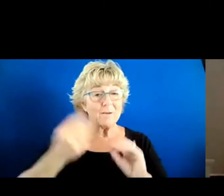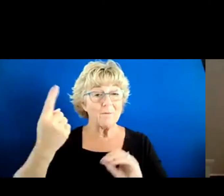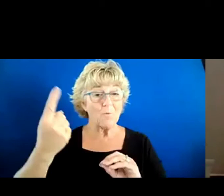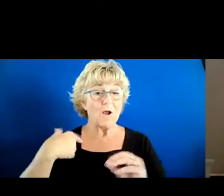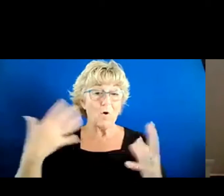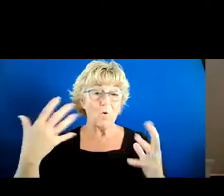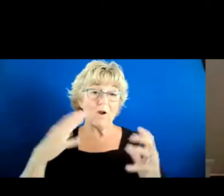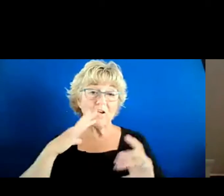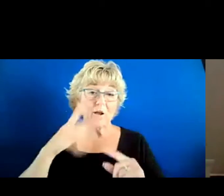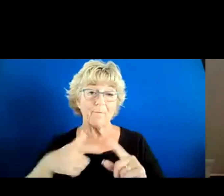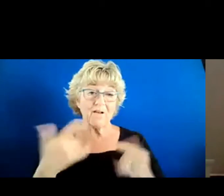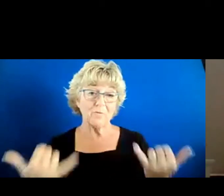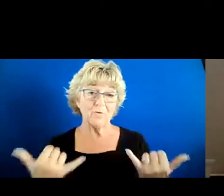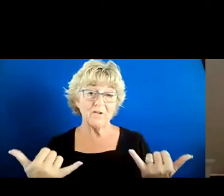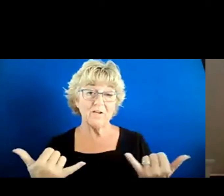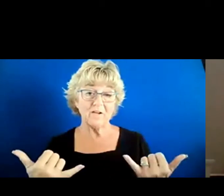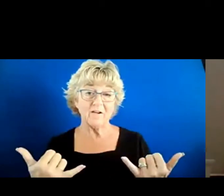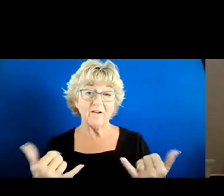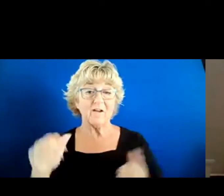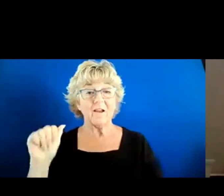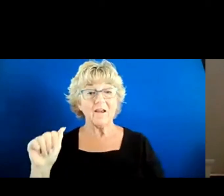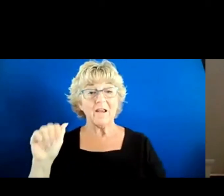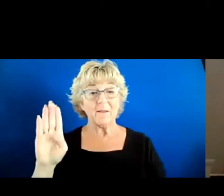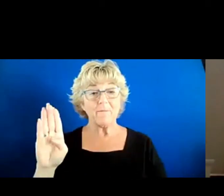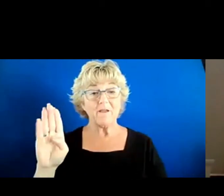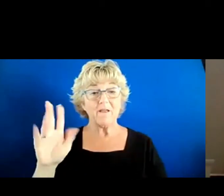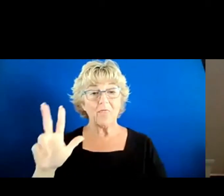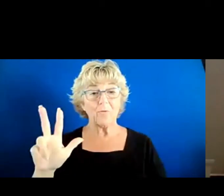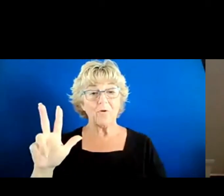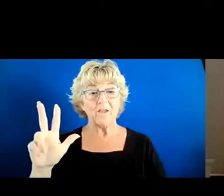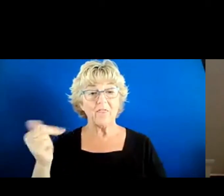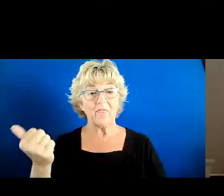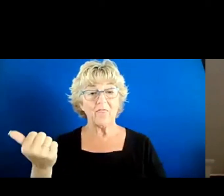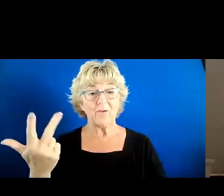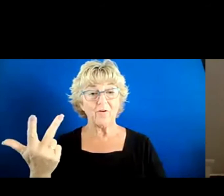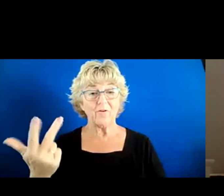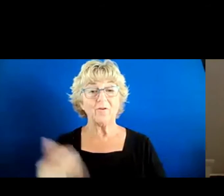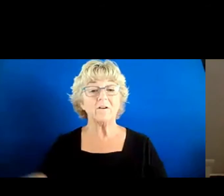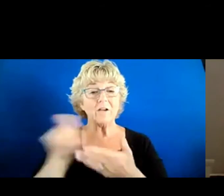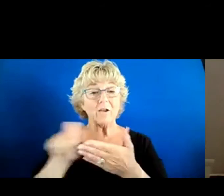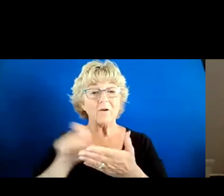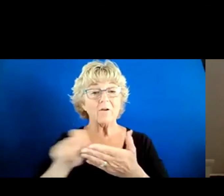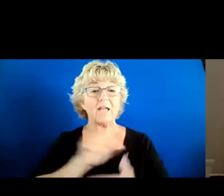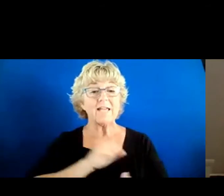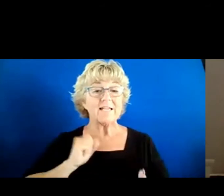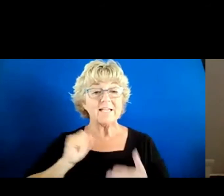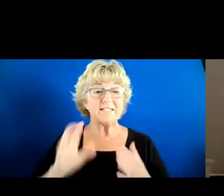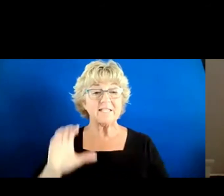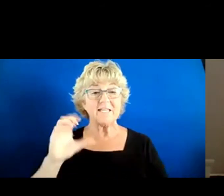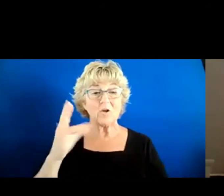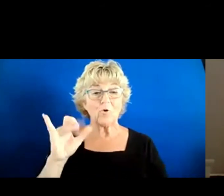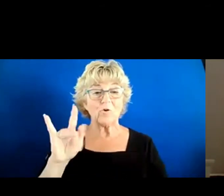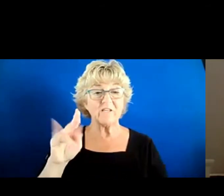you about today is AB 313. That's authored by Assemblymember Christina